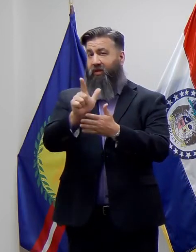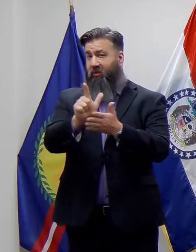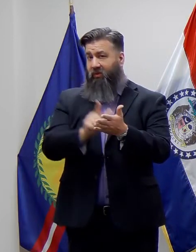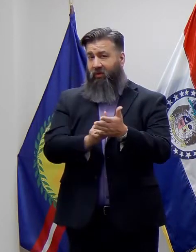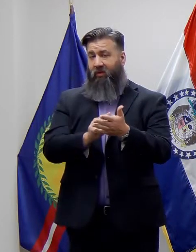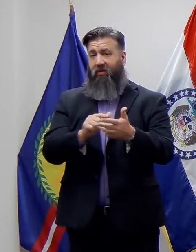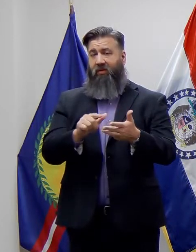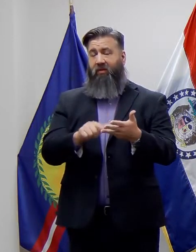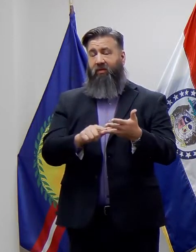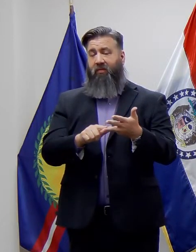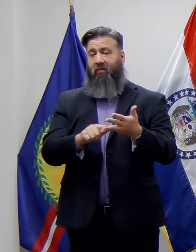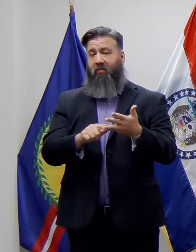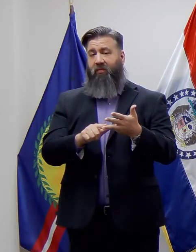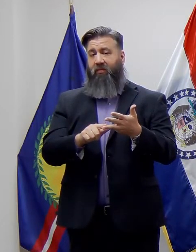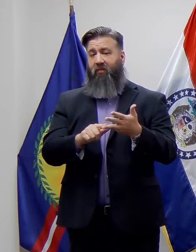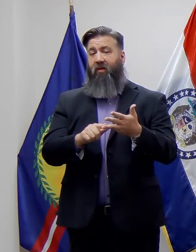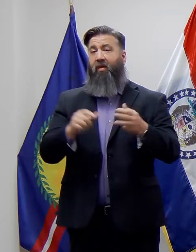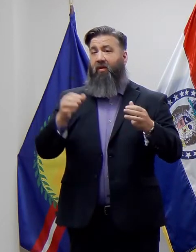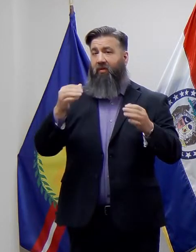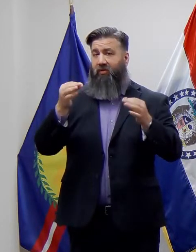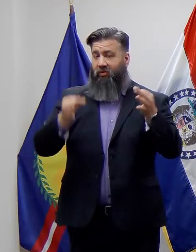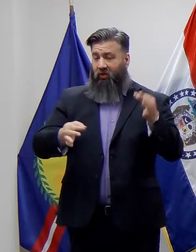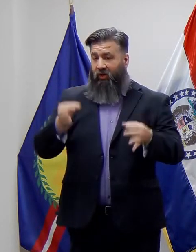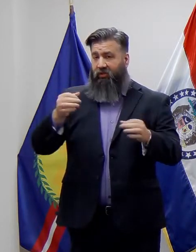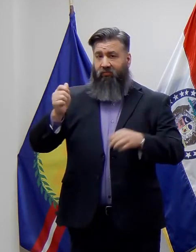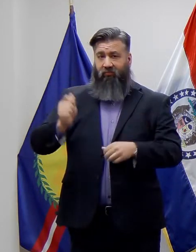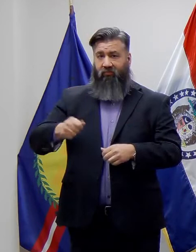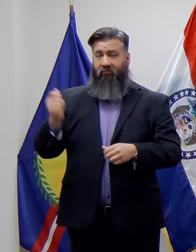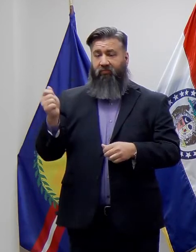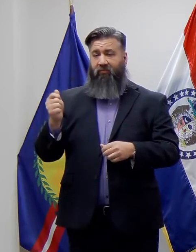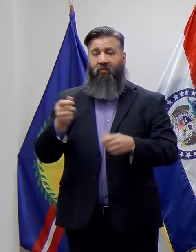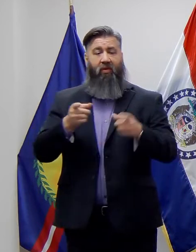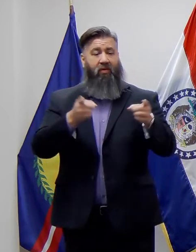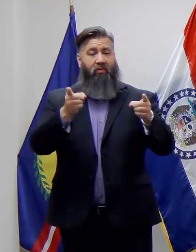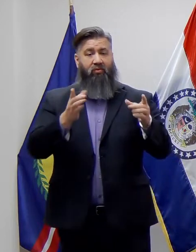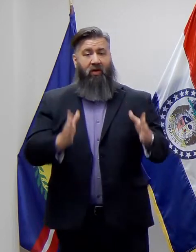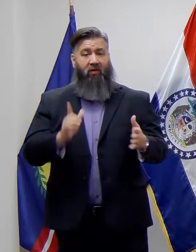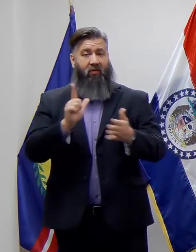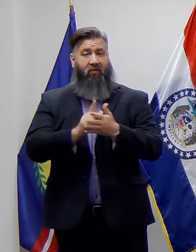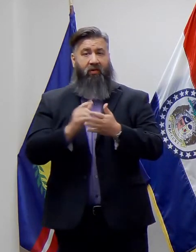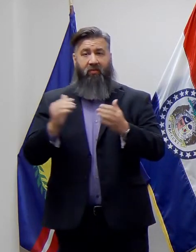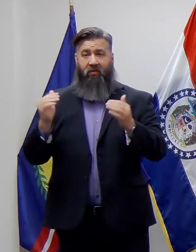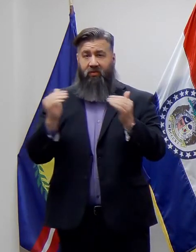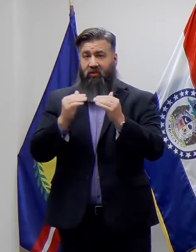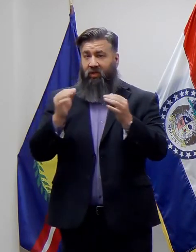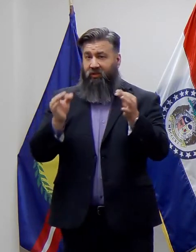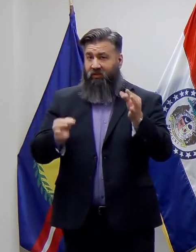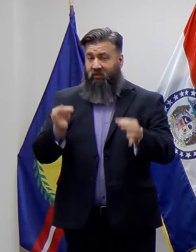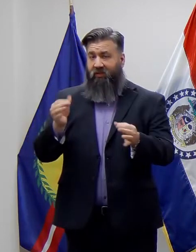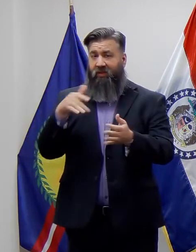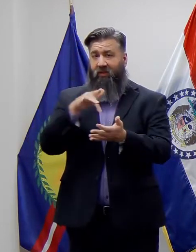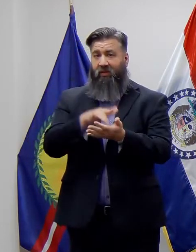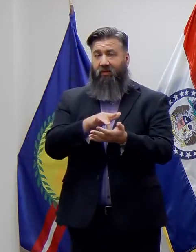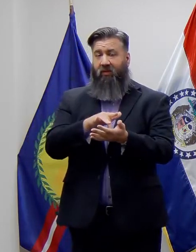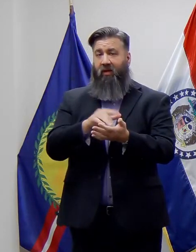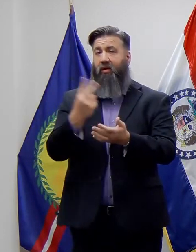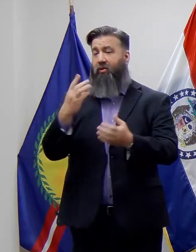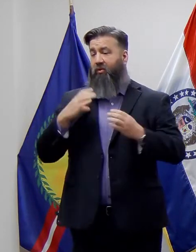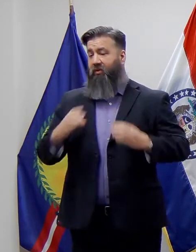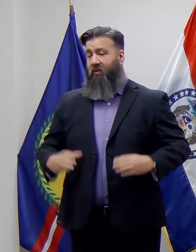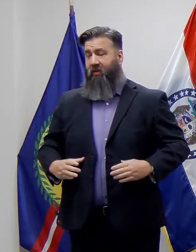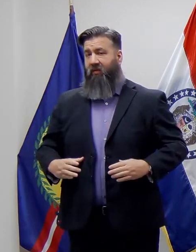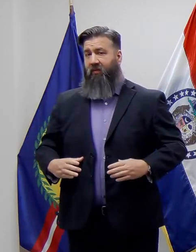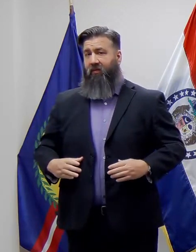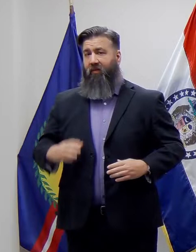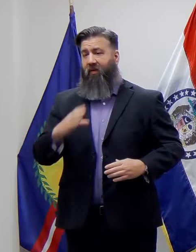judge, the director of the Criminal Justice Center, 2 citizens, and an appointment of a